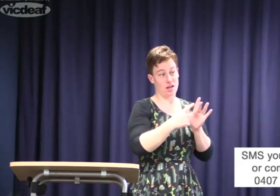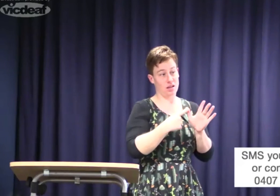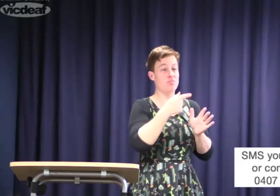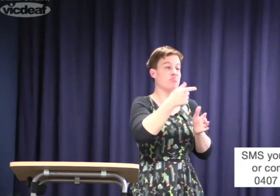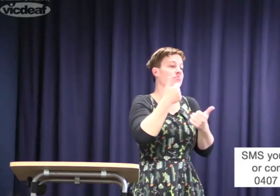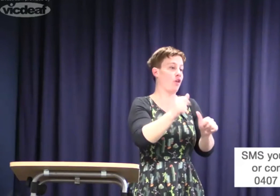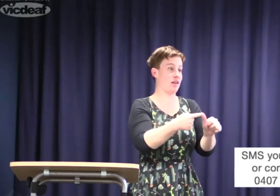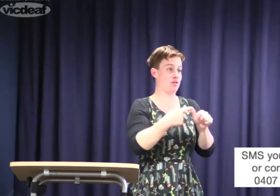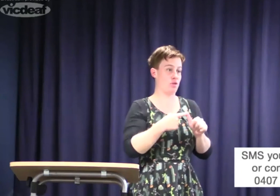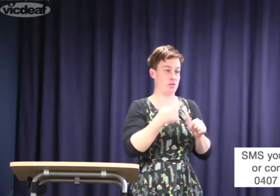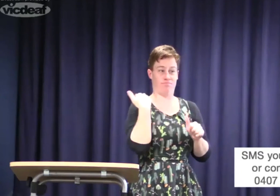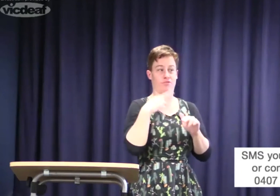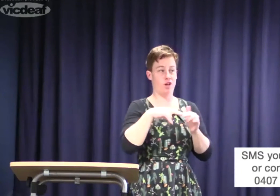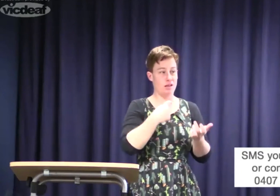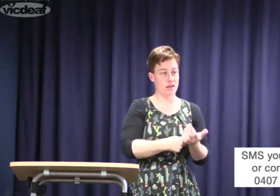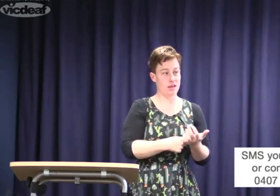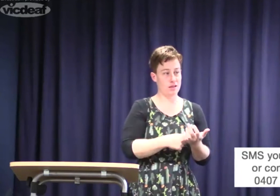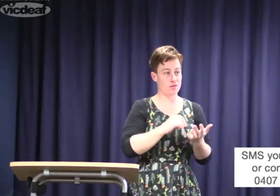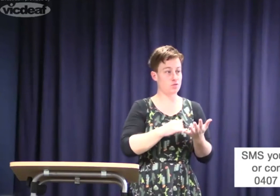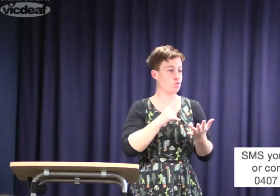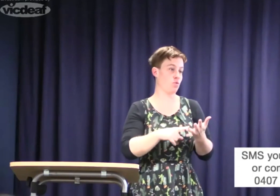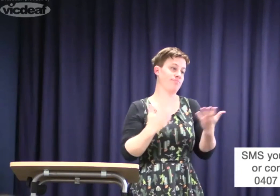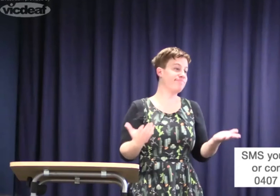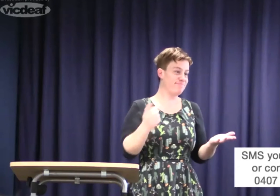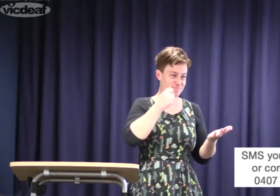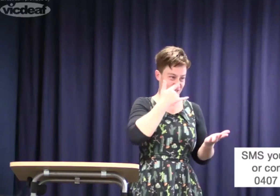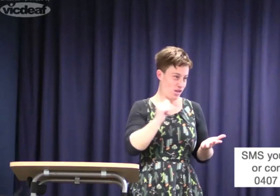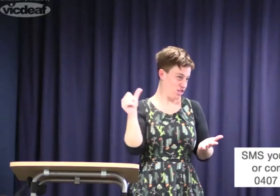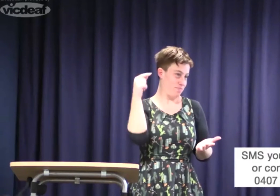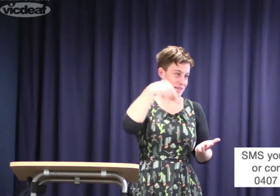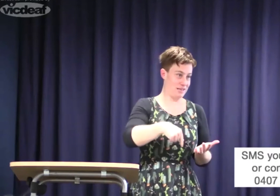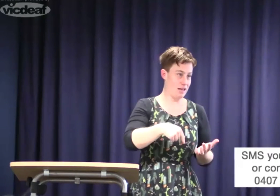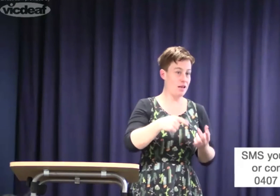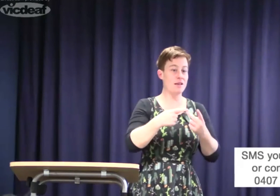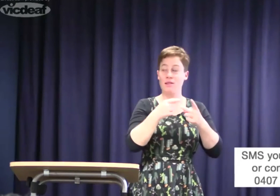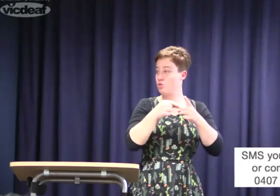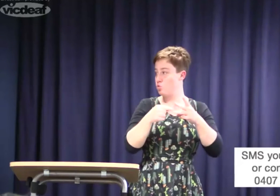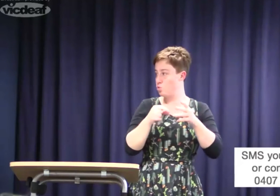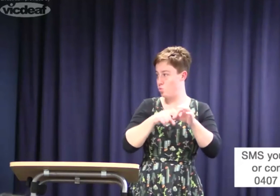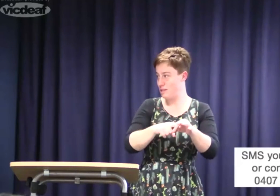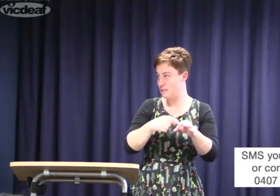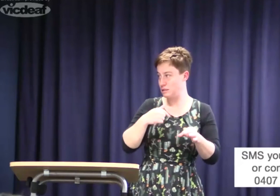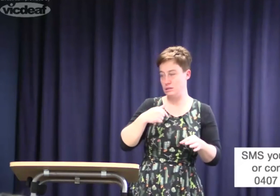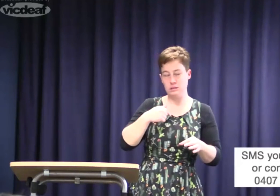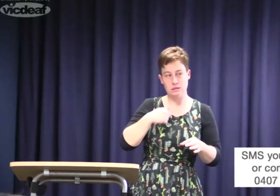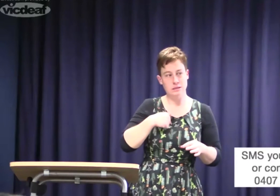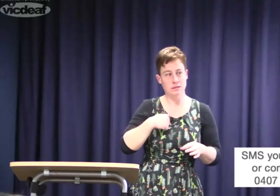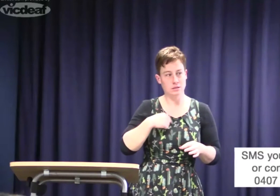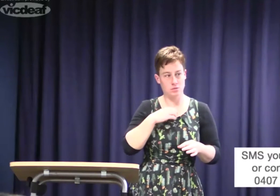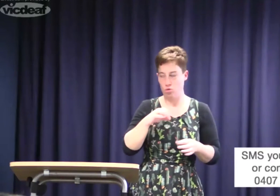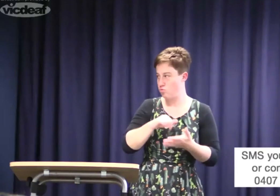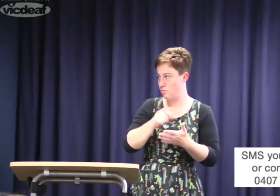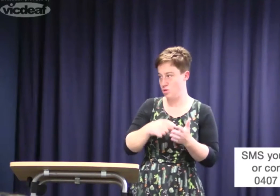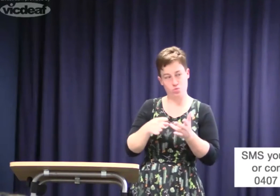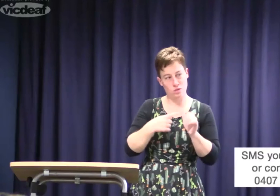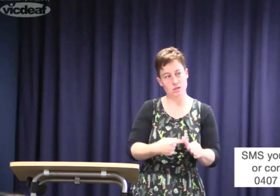two invitations. We also invited the NDIA, and finally they responded on Friday. It's unfortunate, and we agree they should be here. Now,